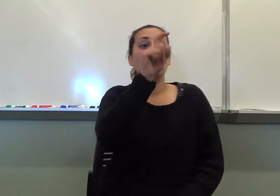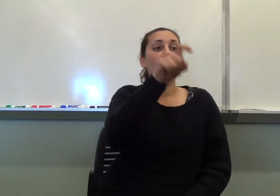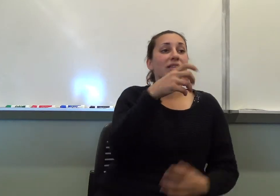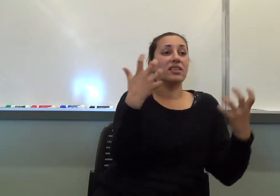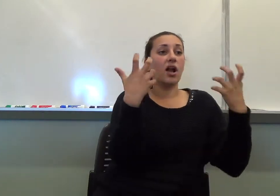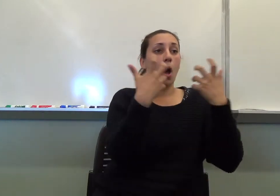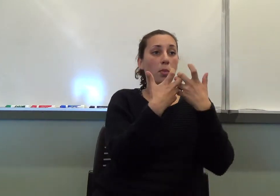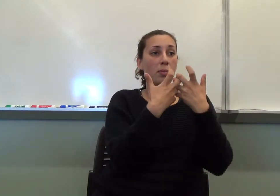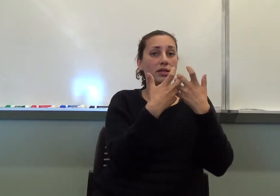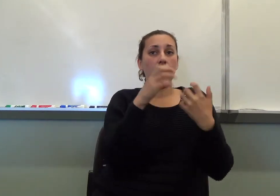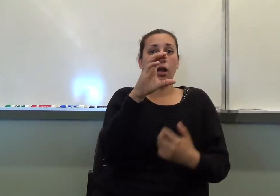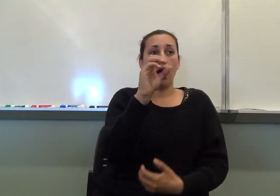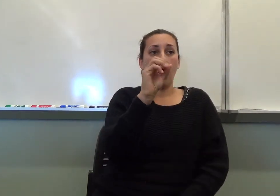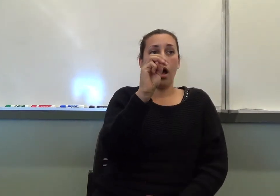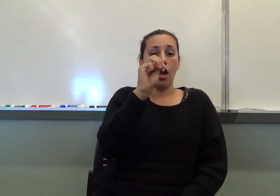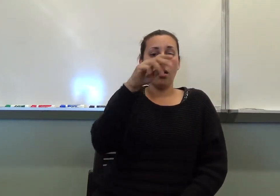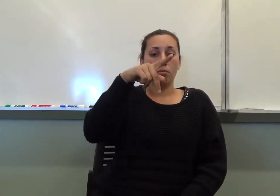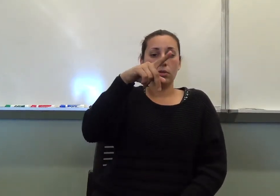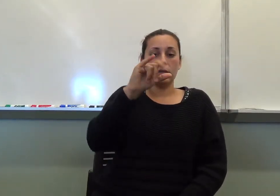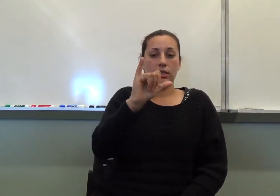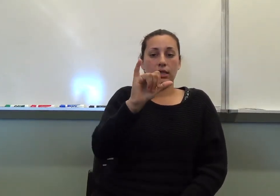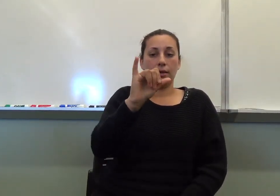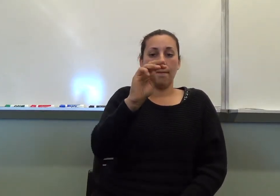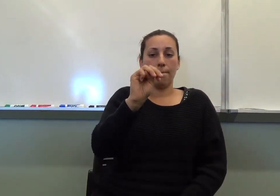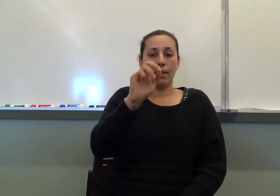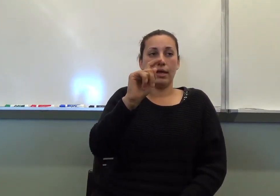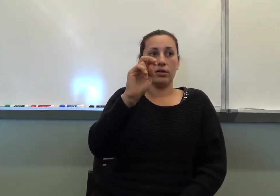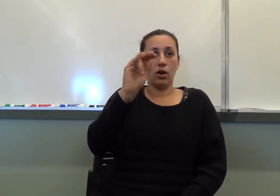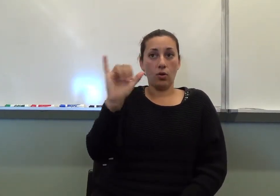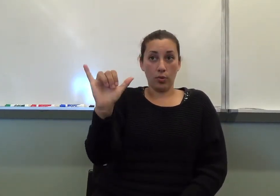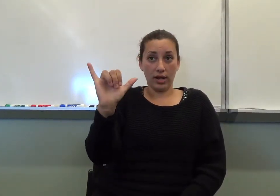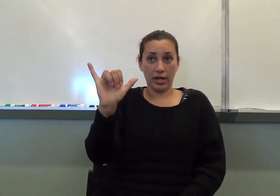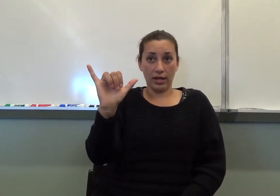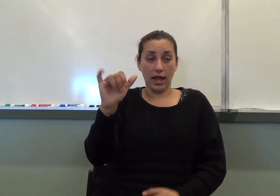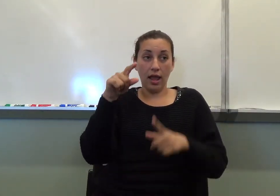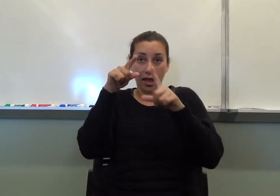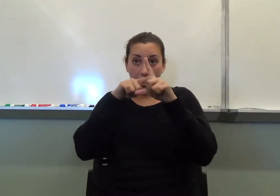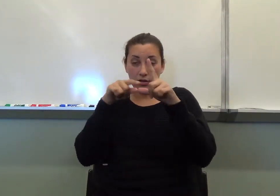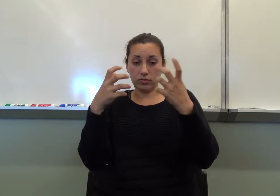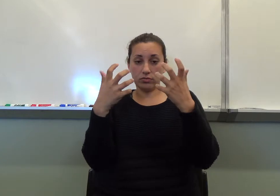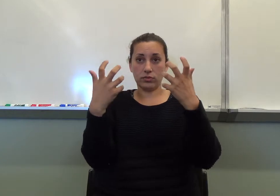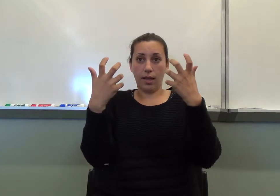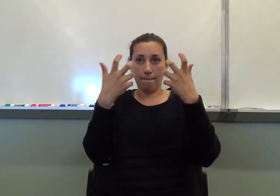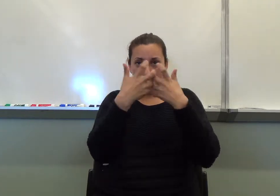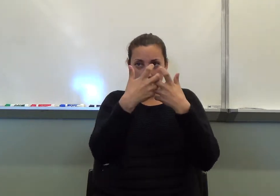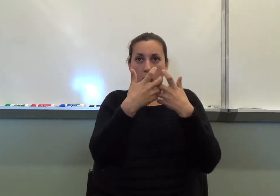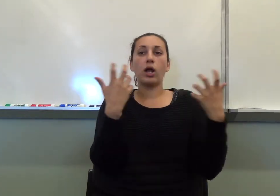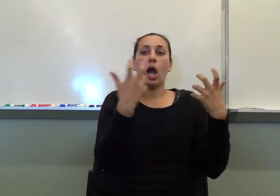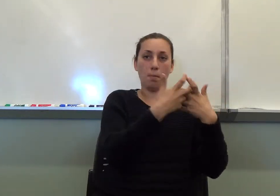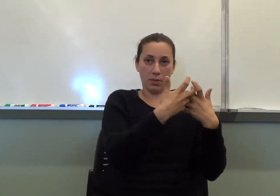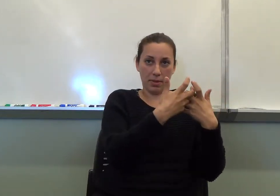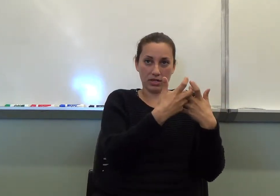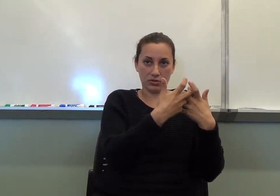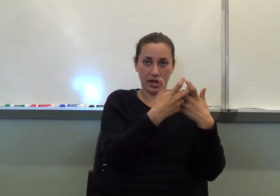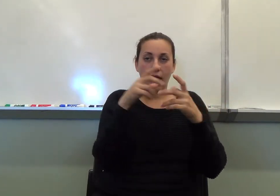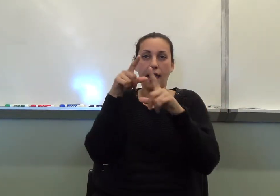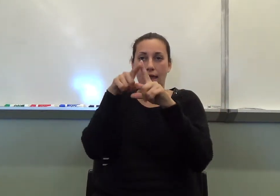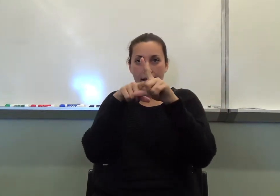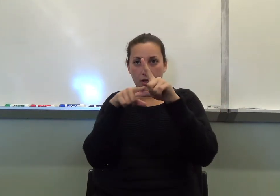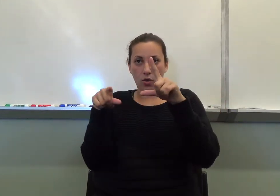90, subtract 89, and you will have a mystical answer of 1 degree. That's the complement of